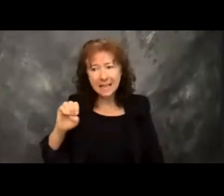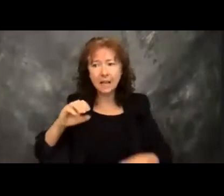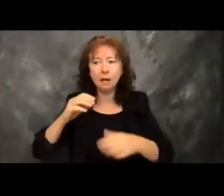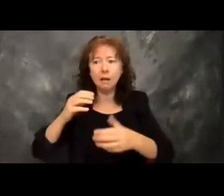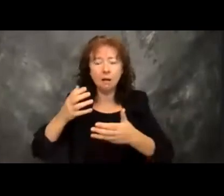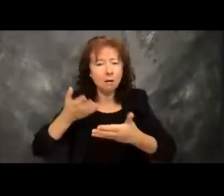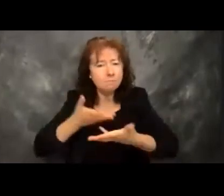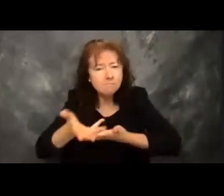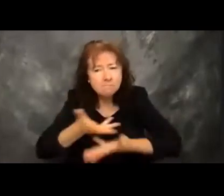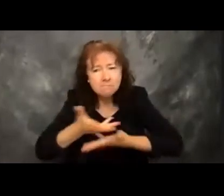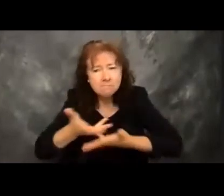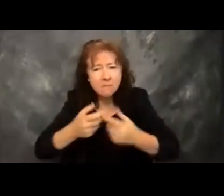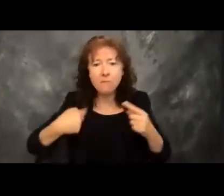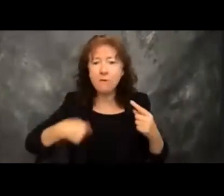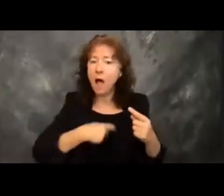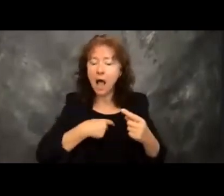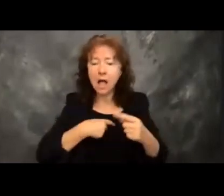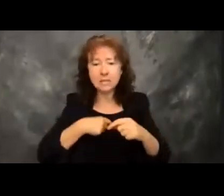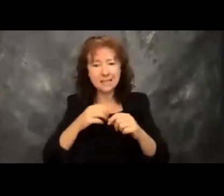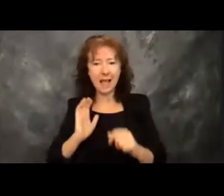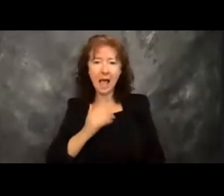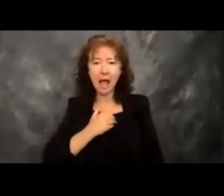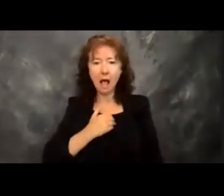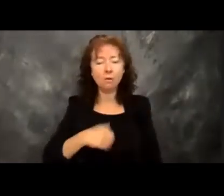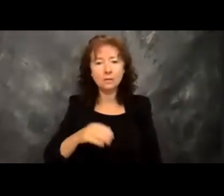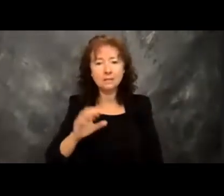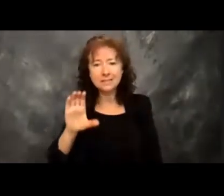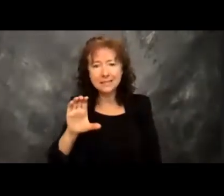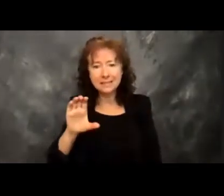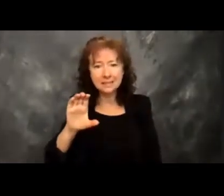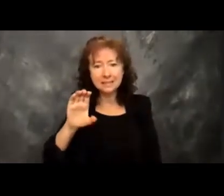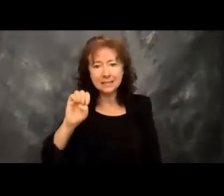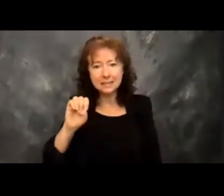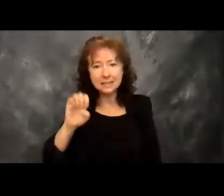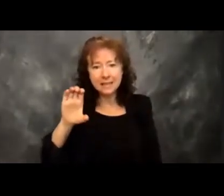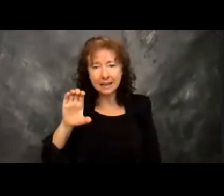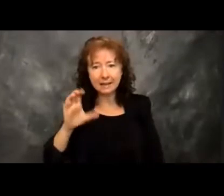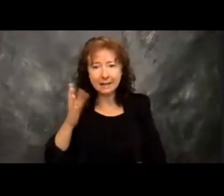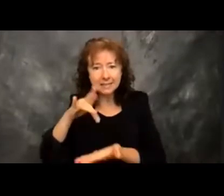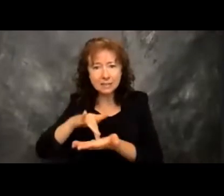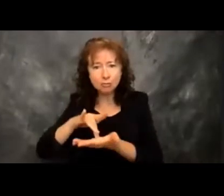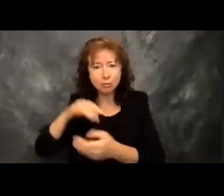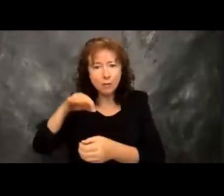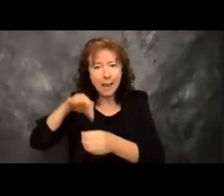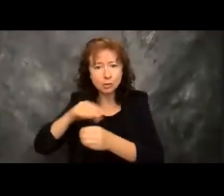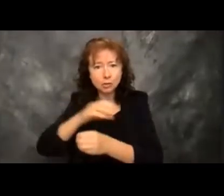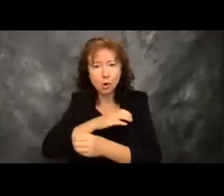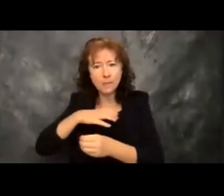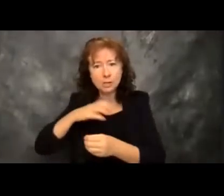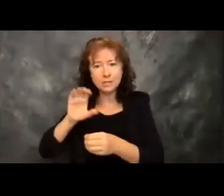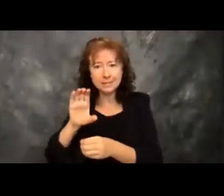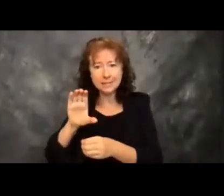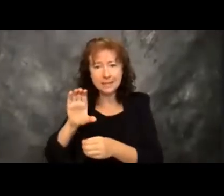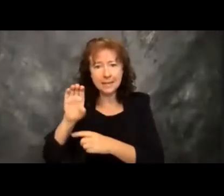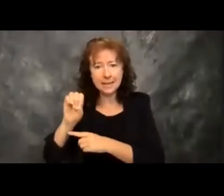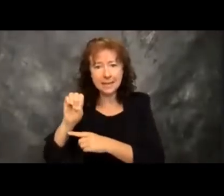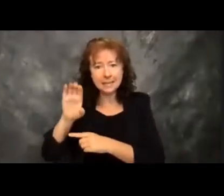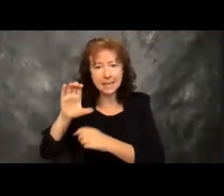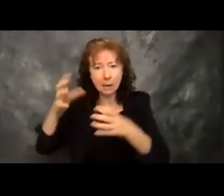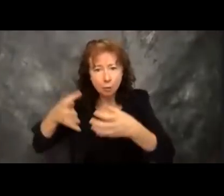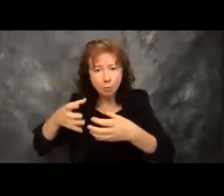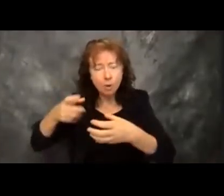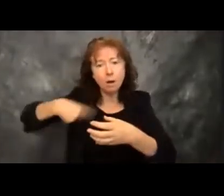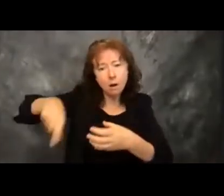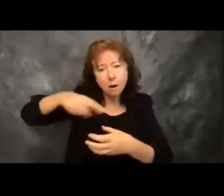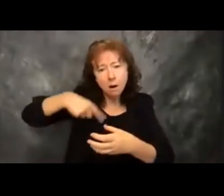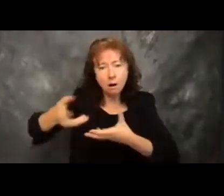Central Election Commission how to communicate with people with disabilities, how to work with